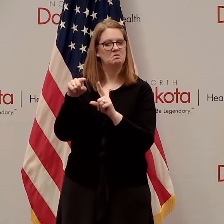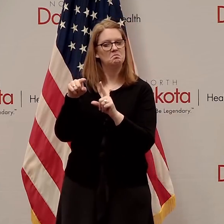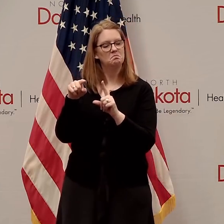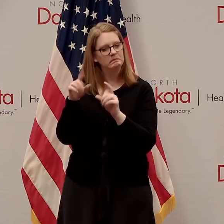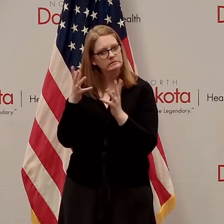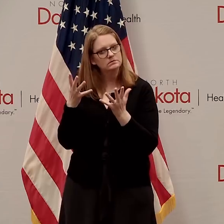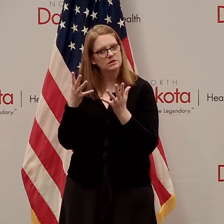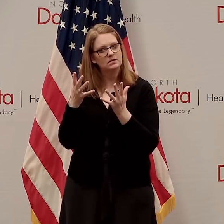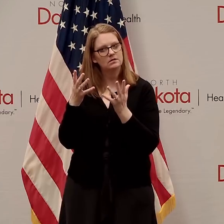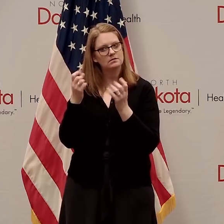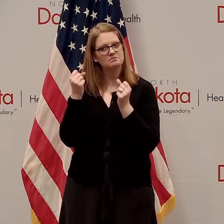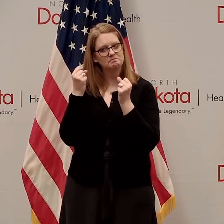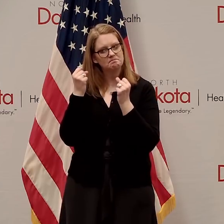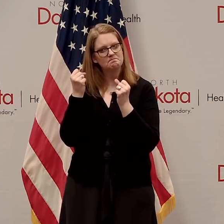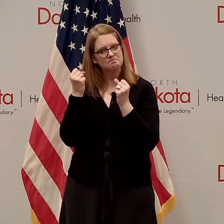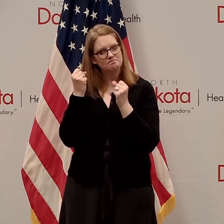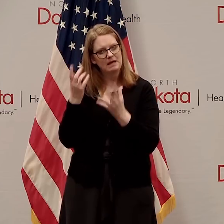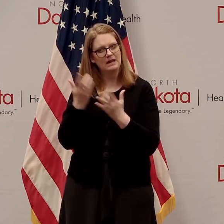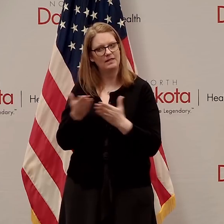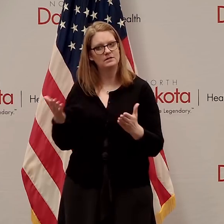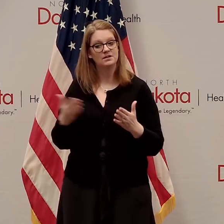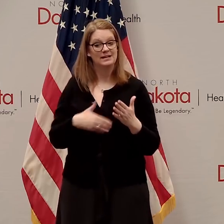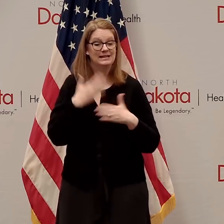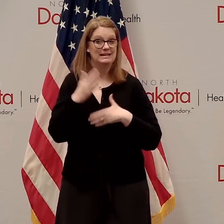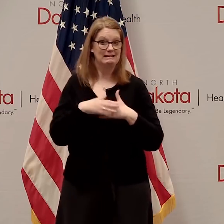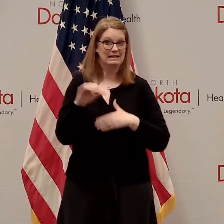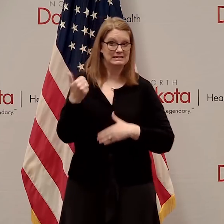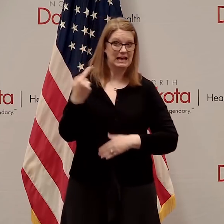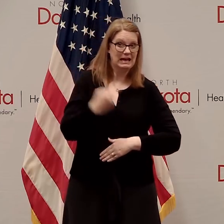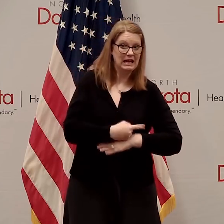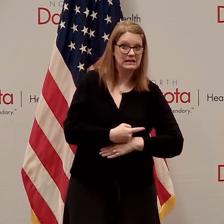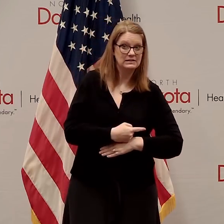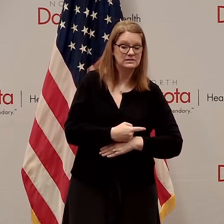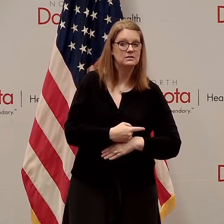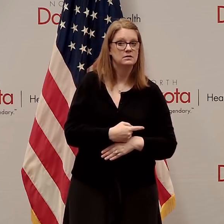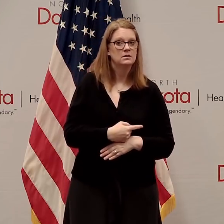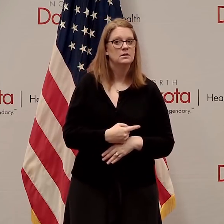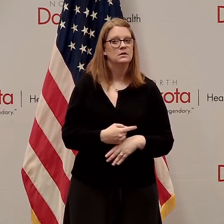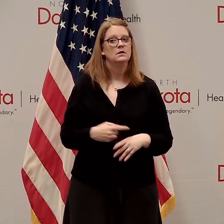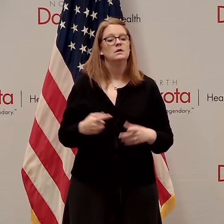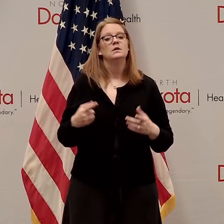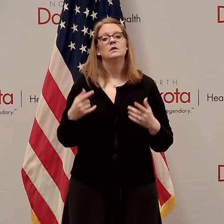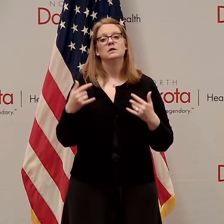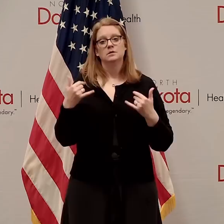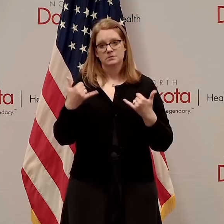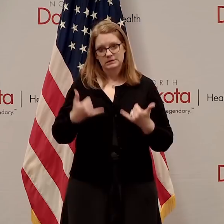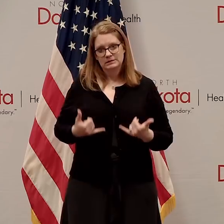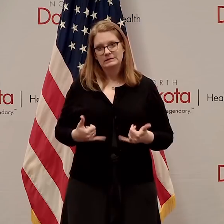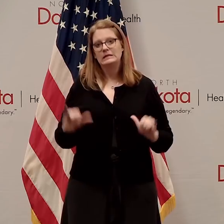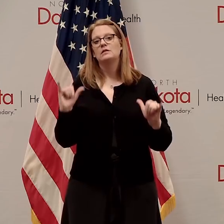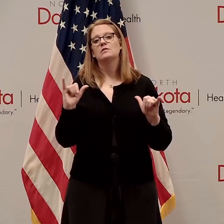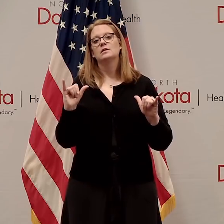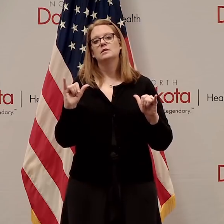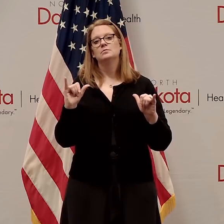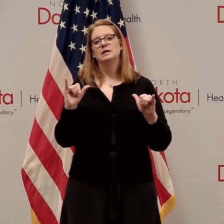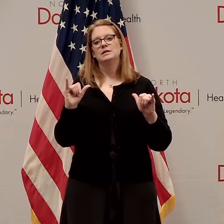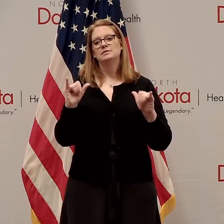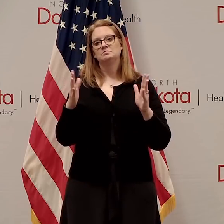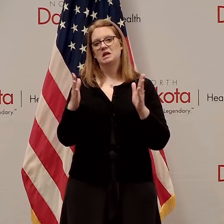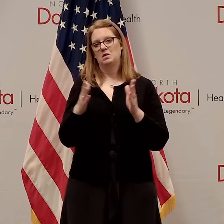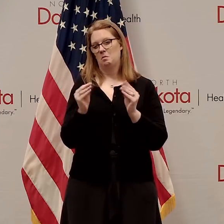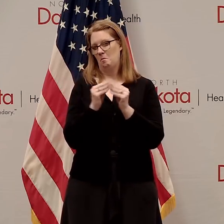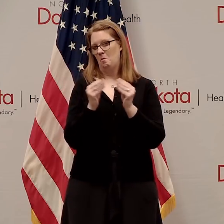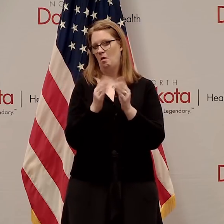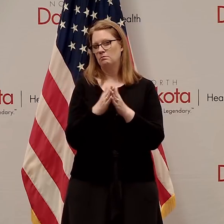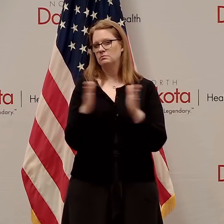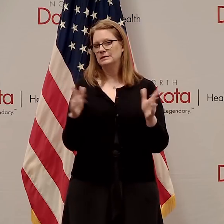on a number of things. I'm optimistic that over the next 10 days, we're going to be able to continue to make significant progress on testing with